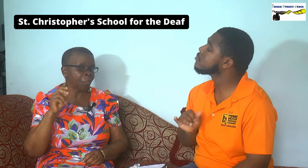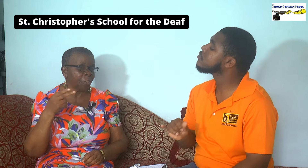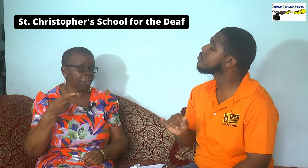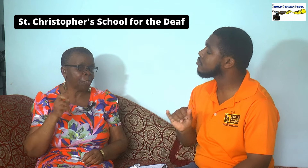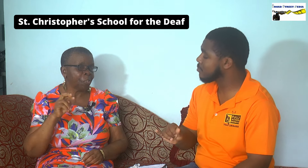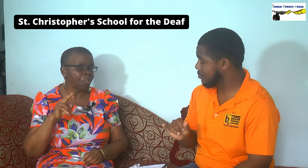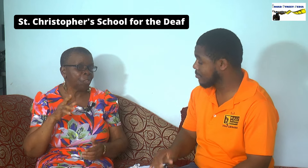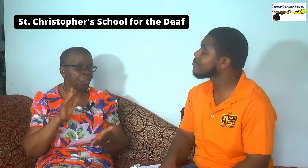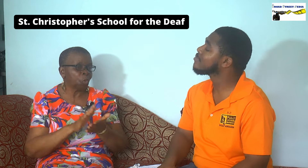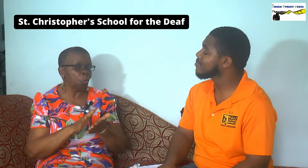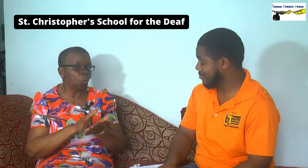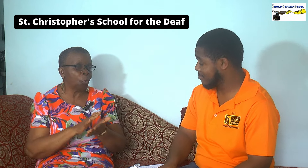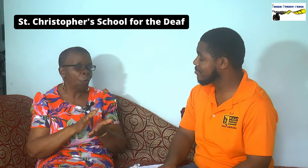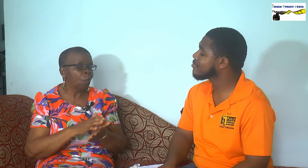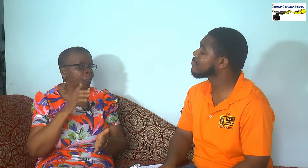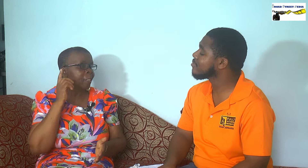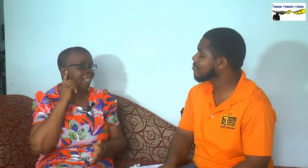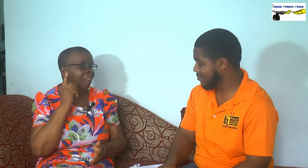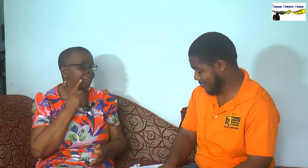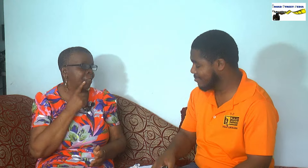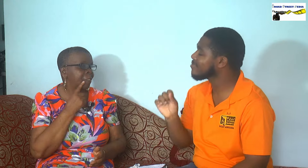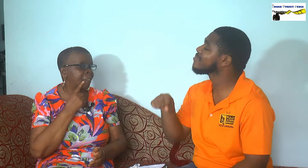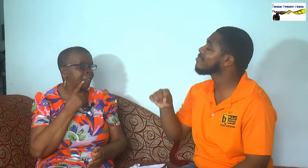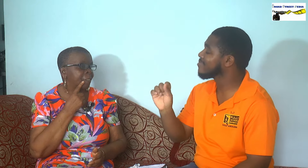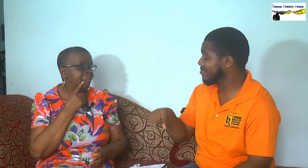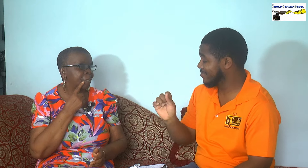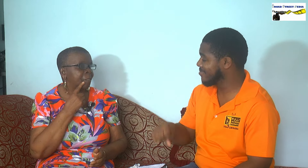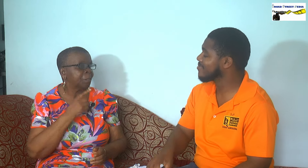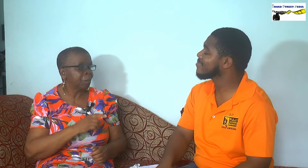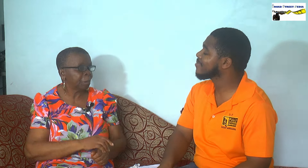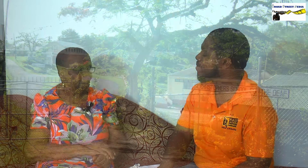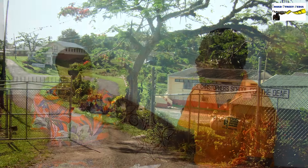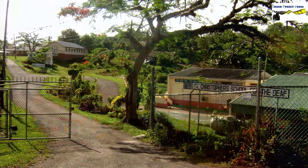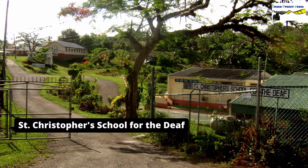Christopher School for the Deaf. Yes.